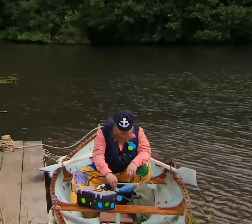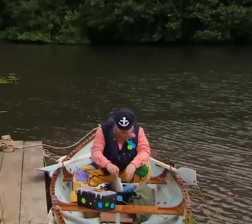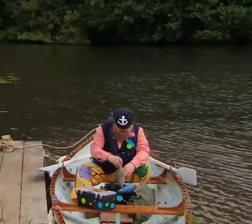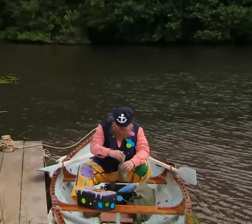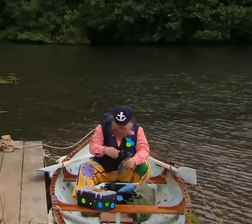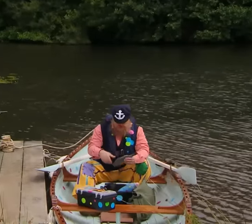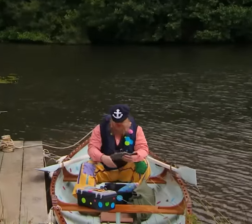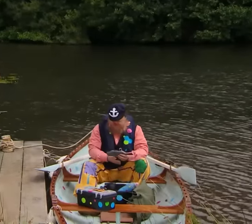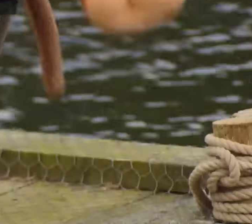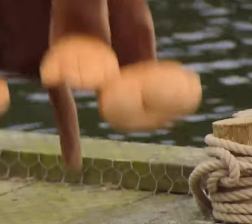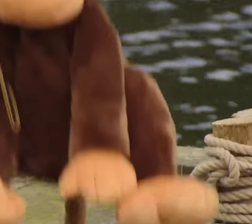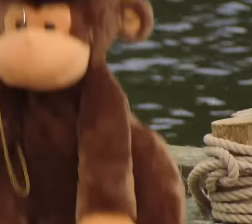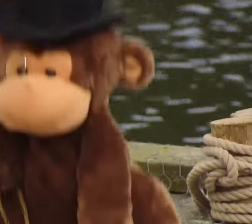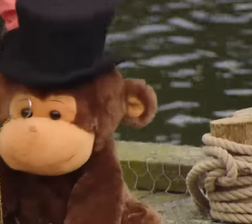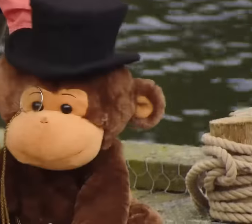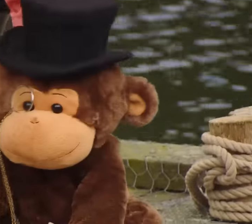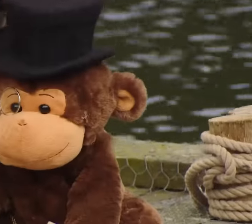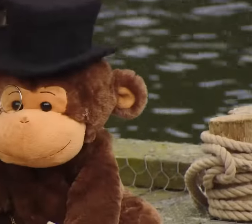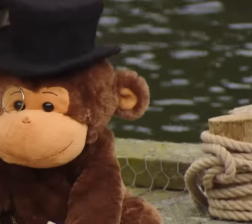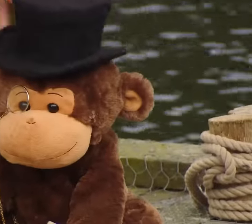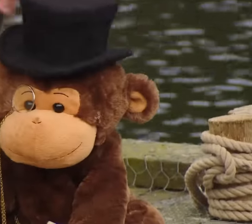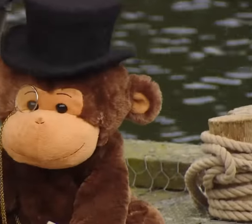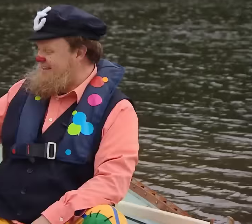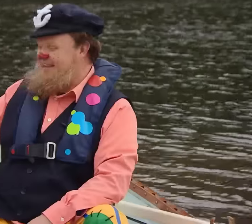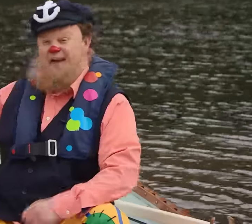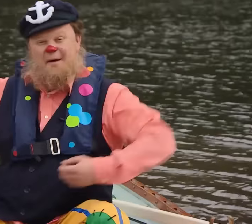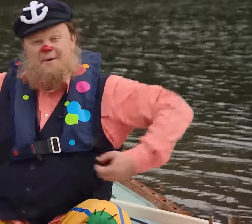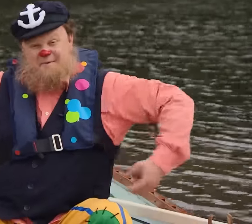Wait. There we are, Lord Monkey.